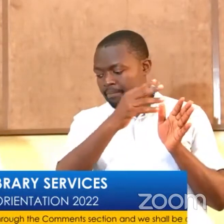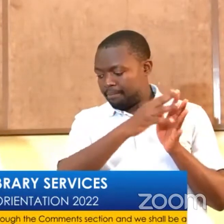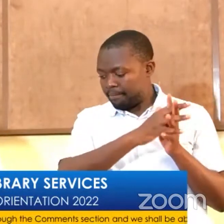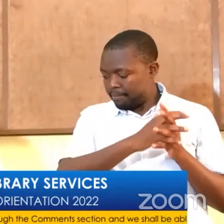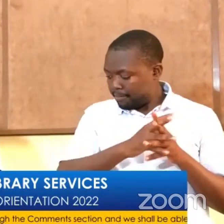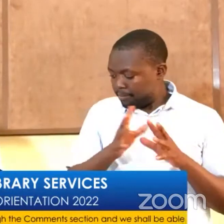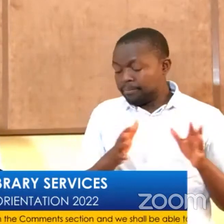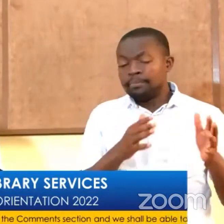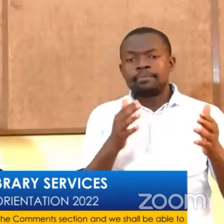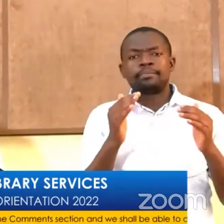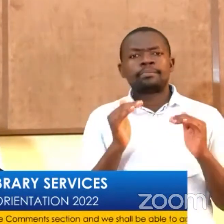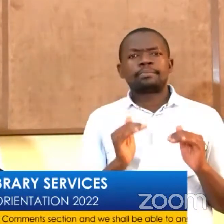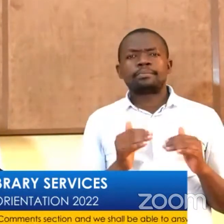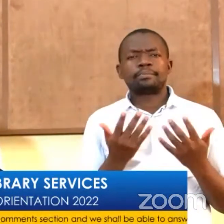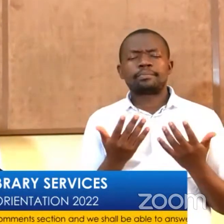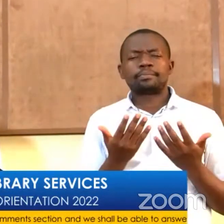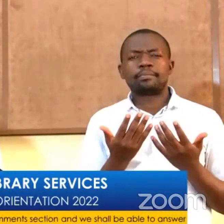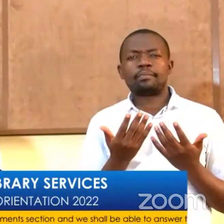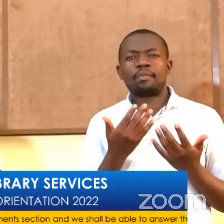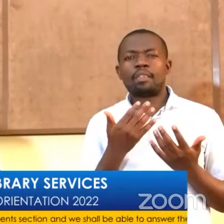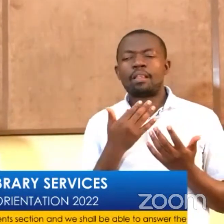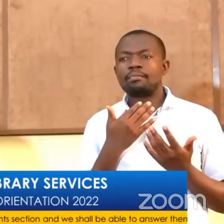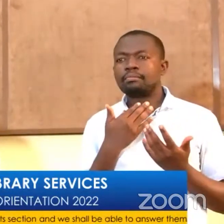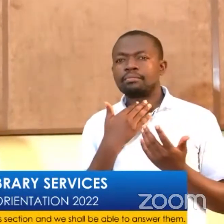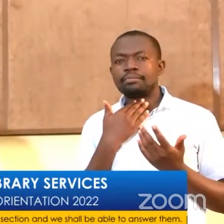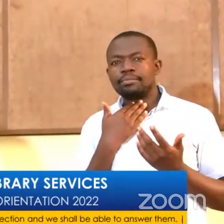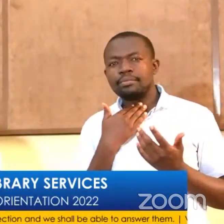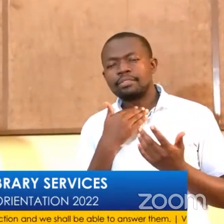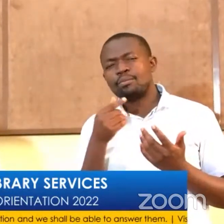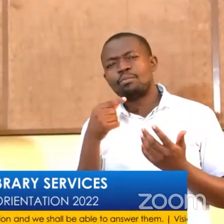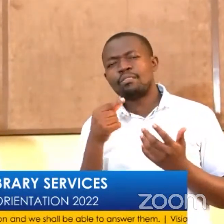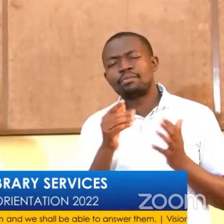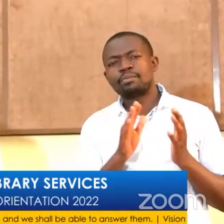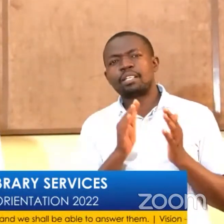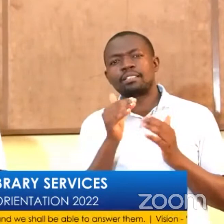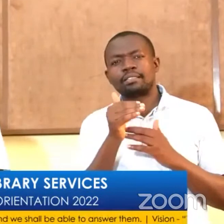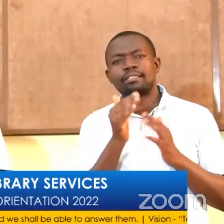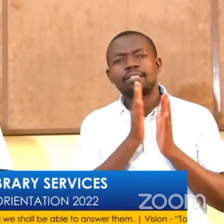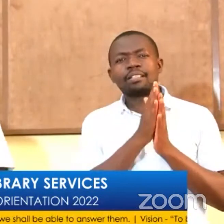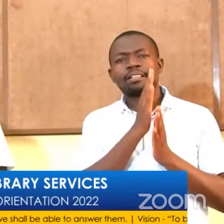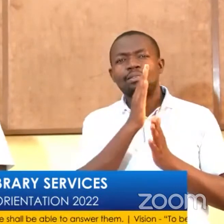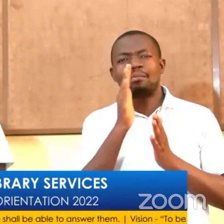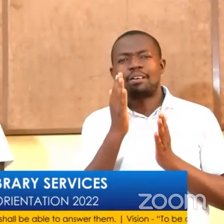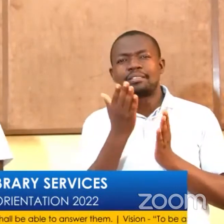What are the qualifications of accessing library services?